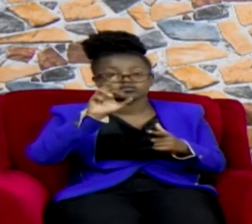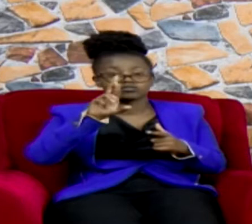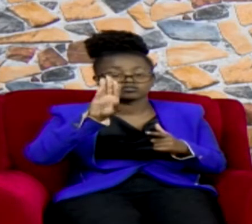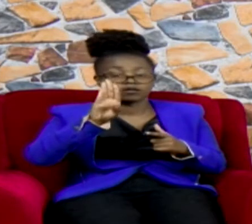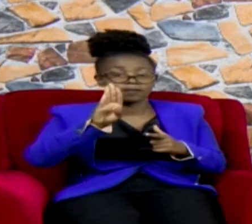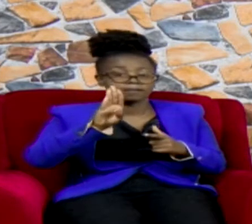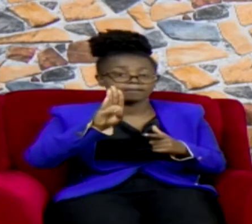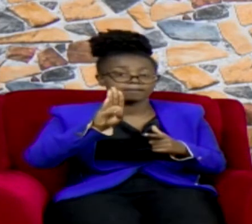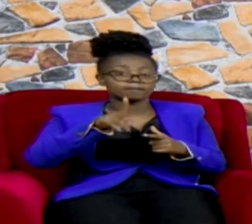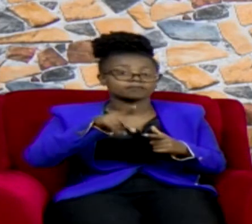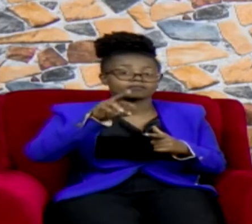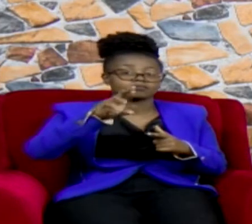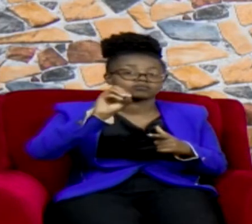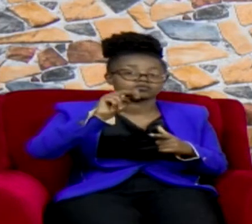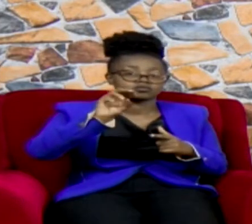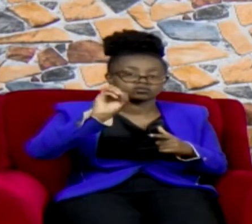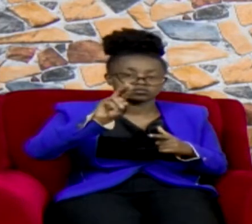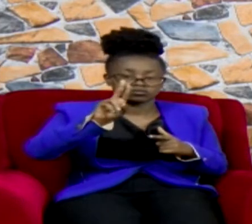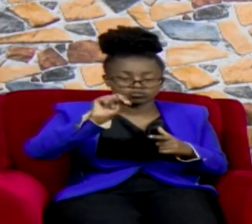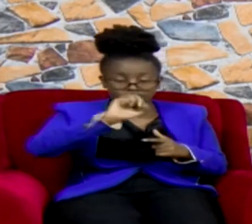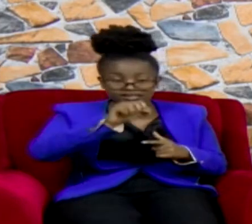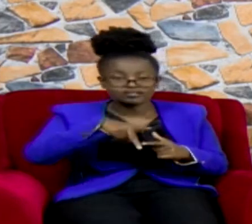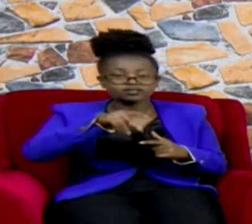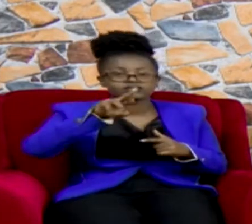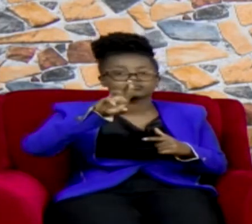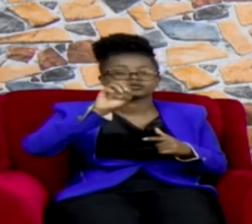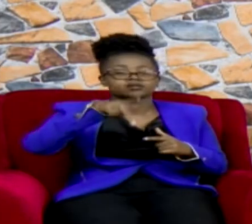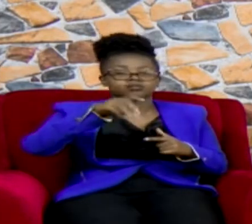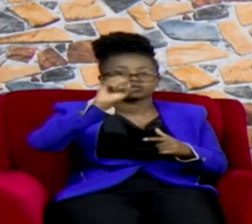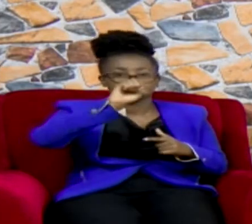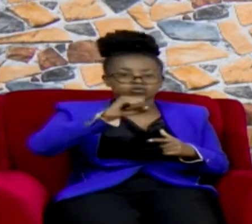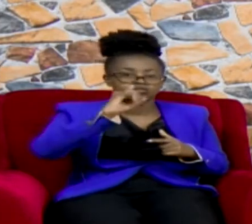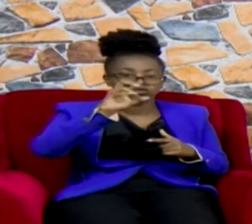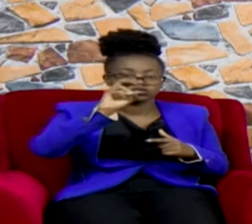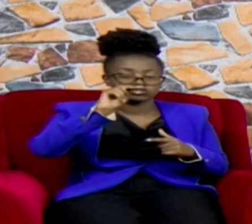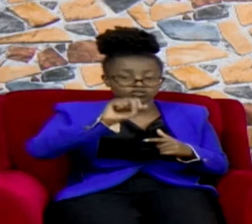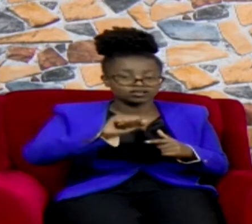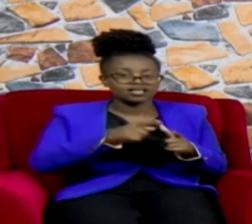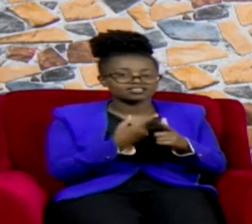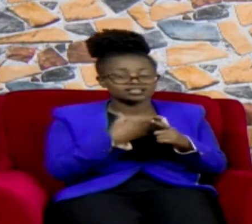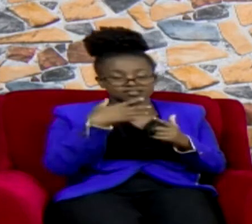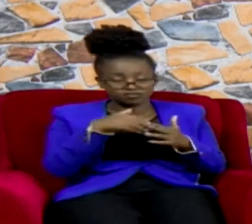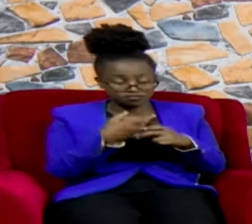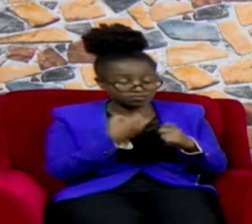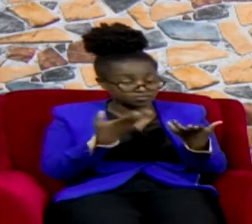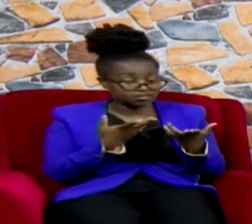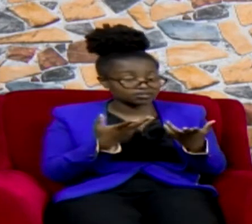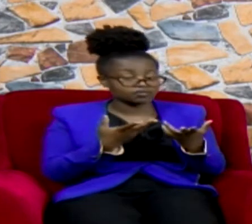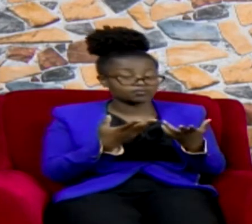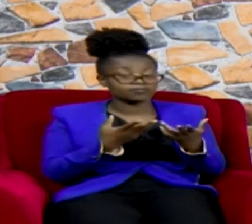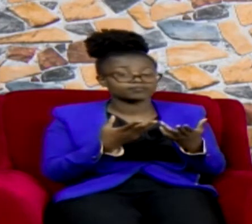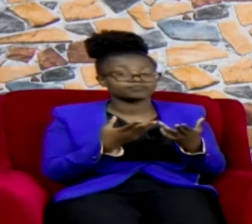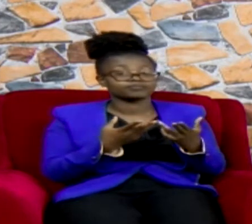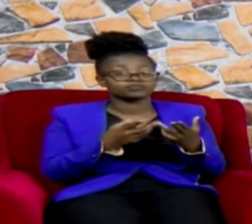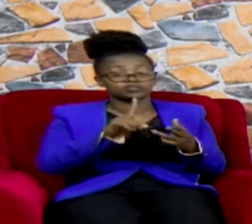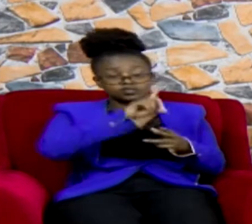the pronouns, then now you go prepositions. Step by step. Then from there now you can go to what we call question words.